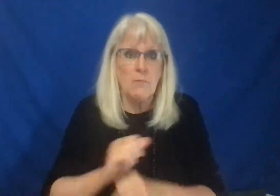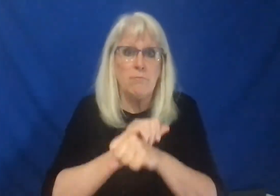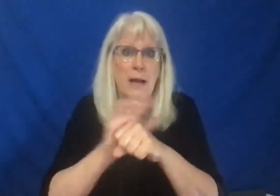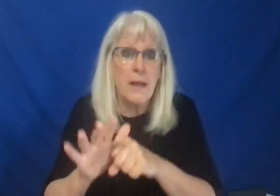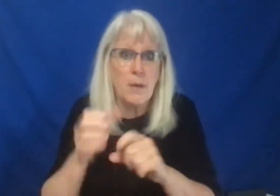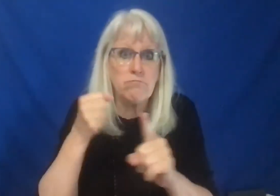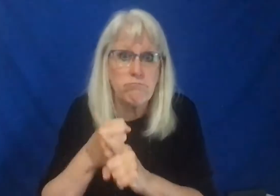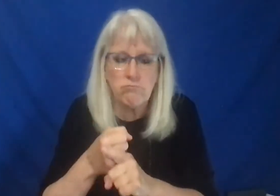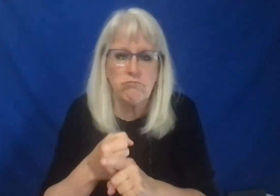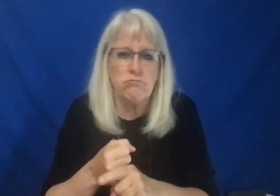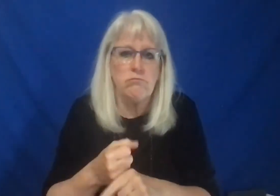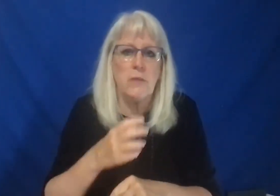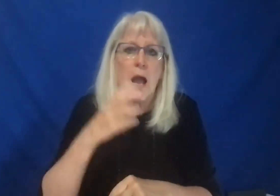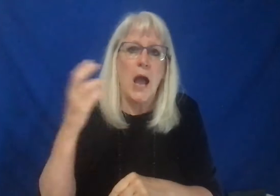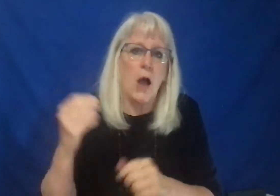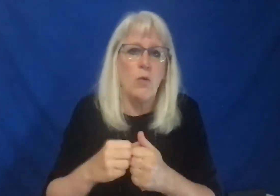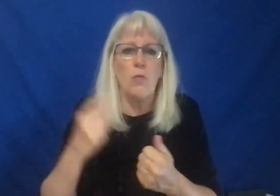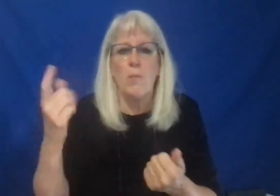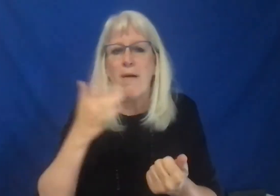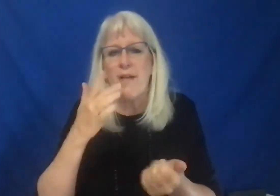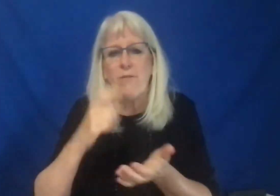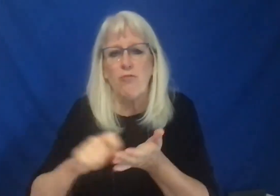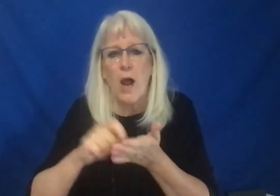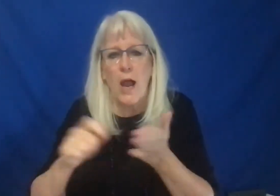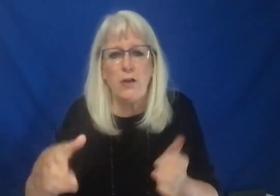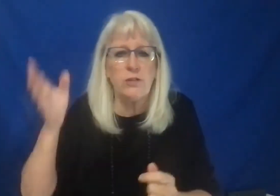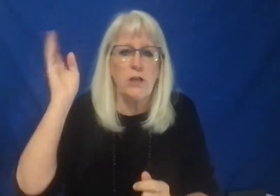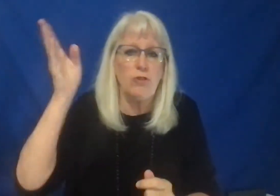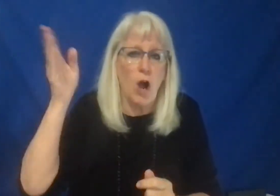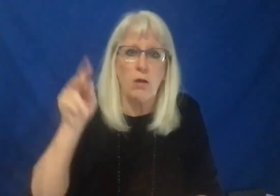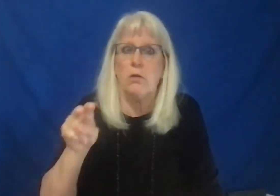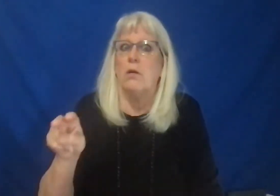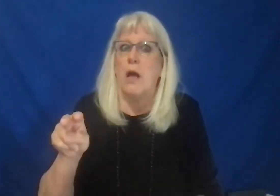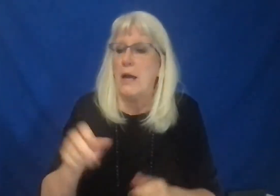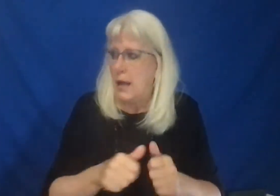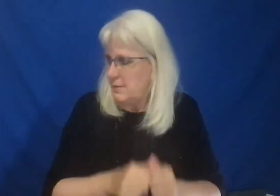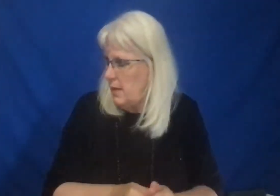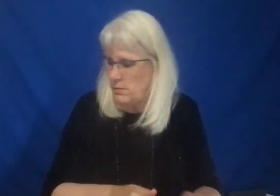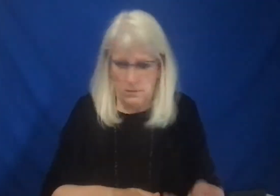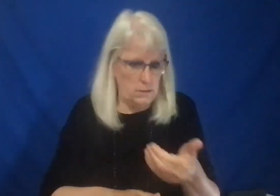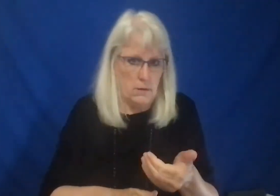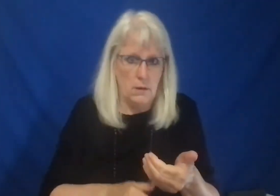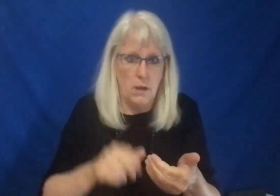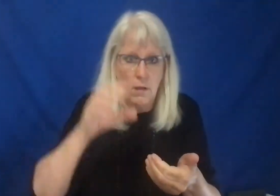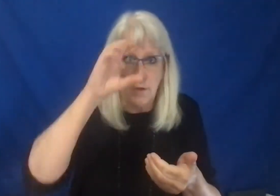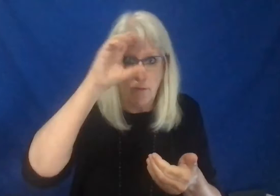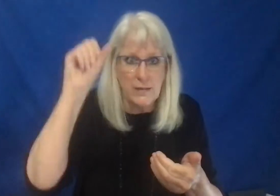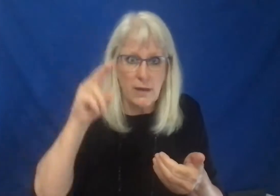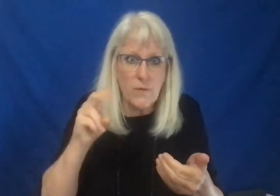out listening to one of my favorite authors give a talk, and I got a text that the then president of the US closed the